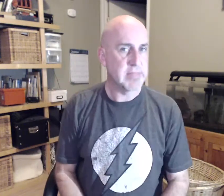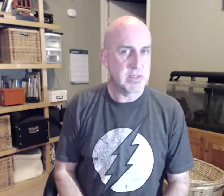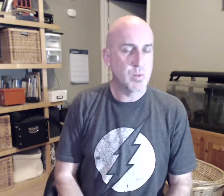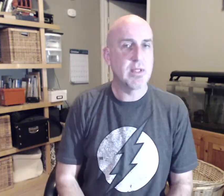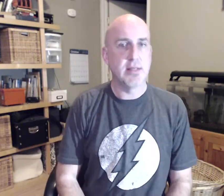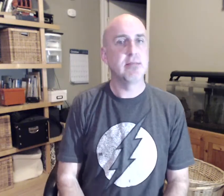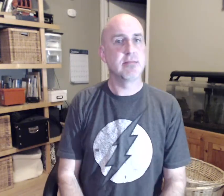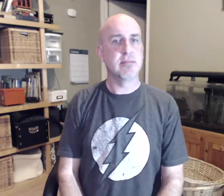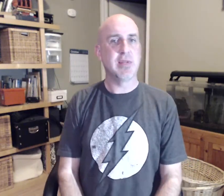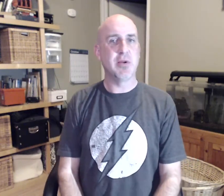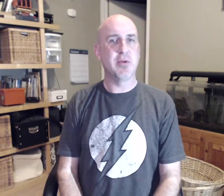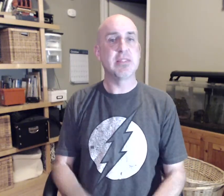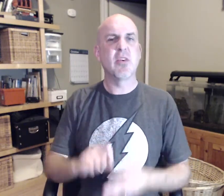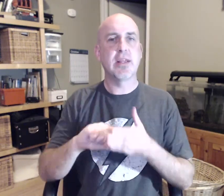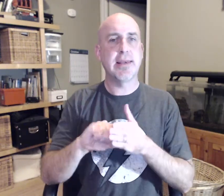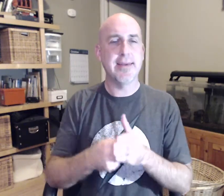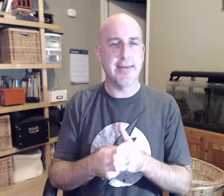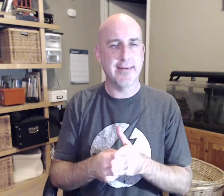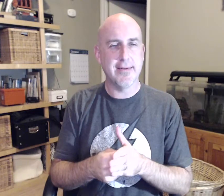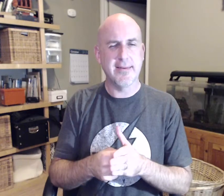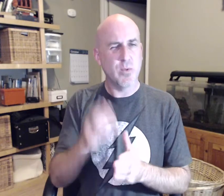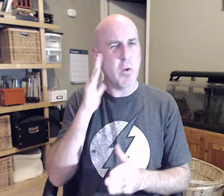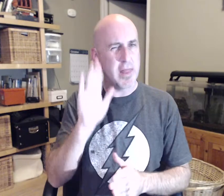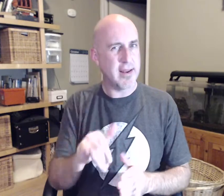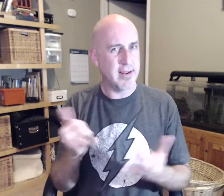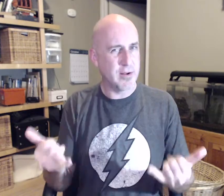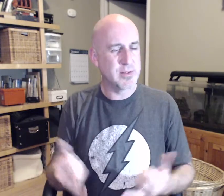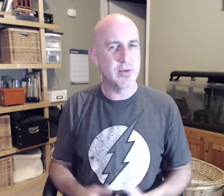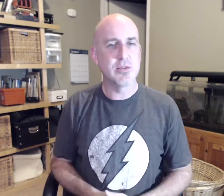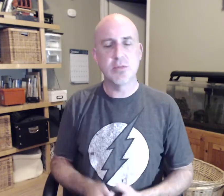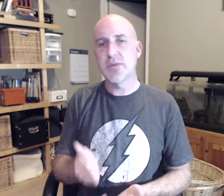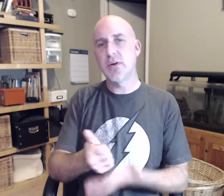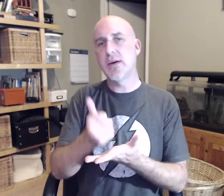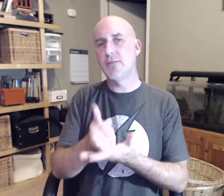That's really, it's very key, and you know that now, so it should be very helpful.